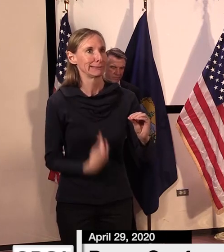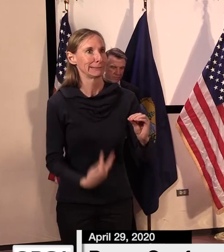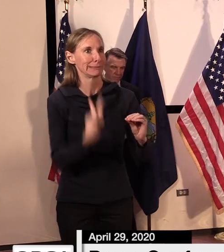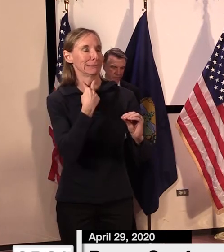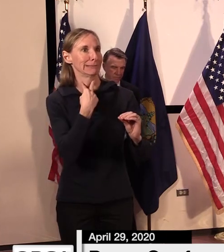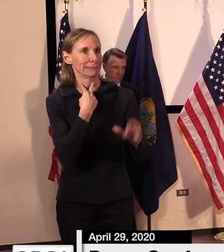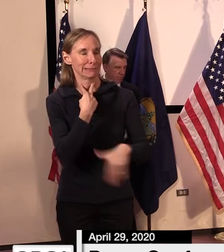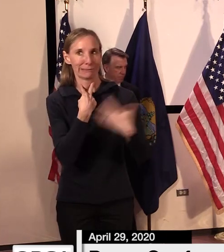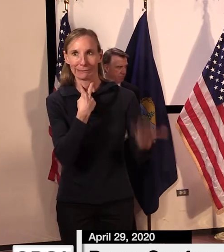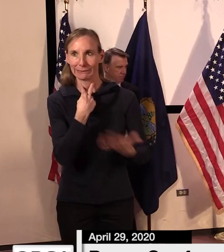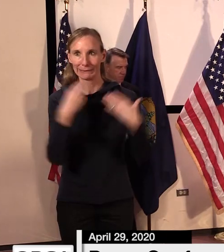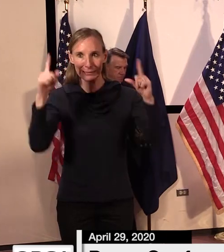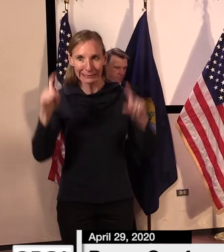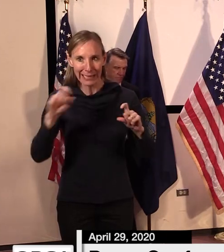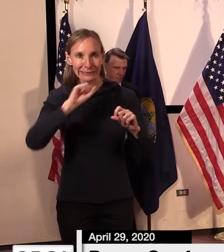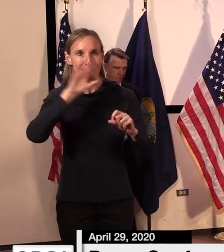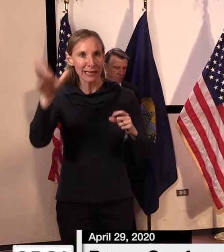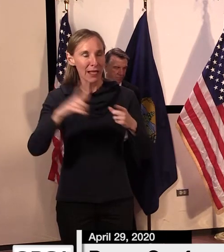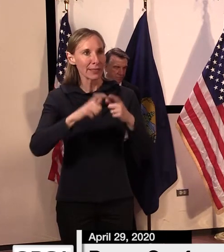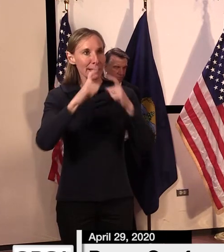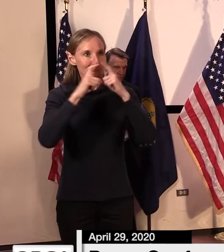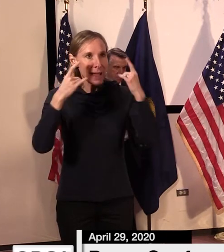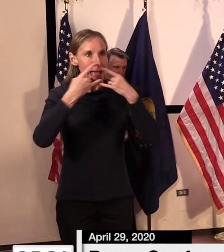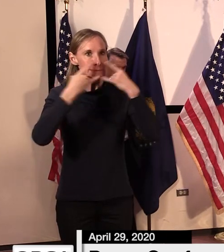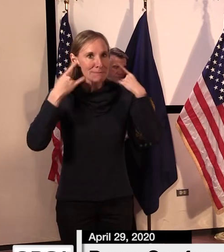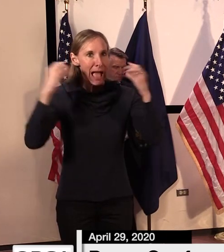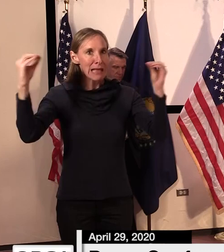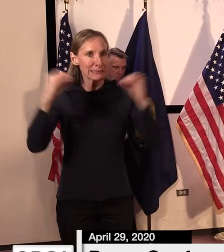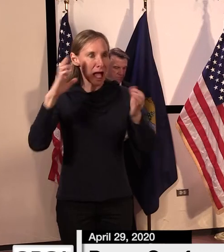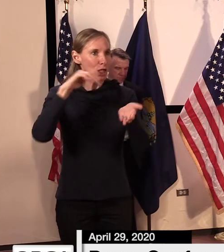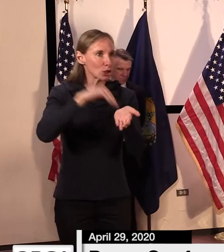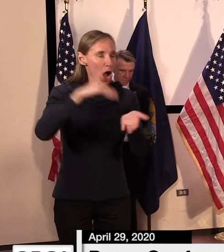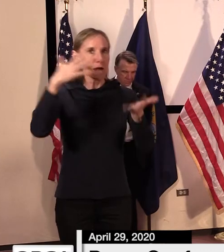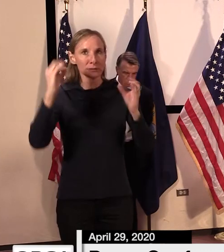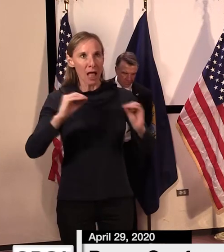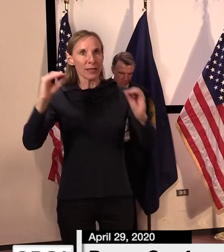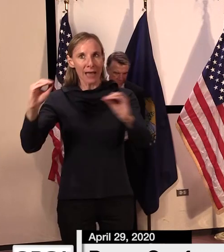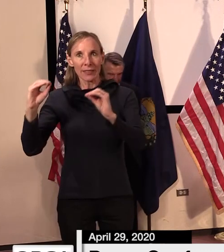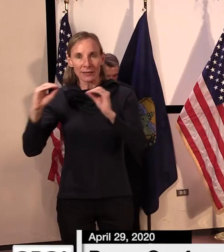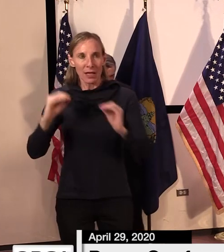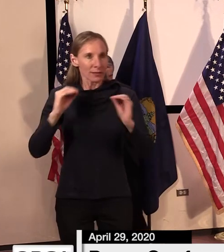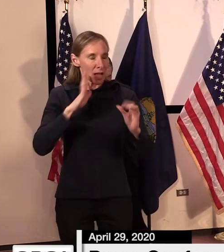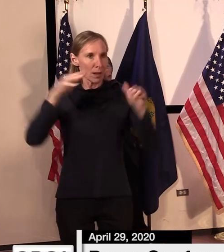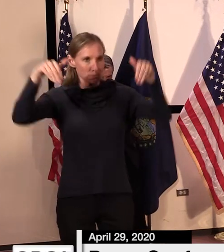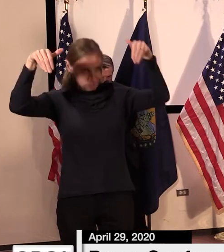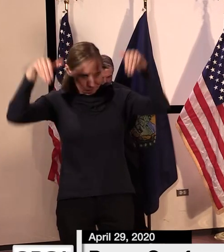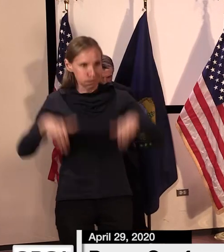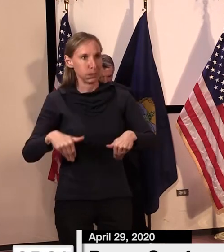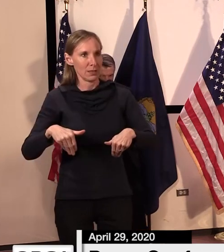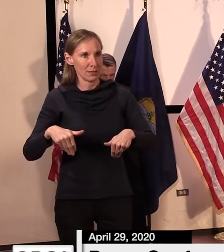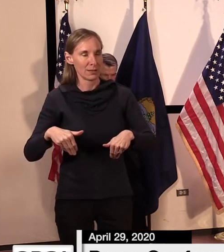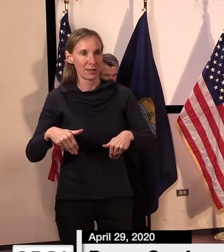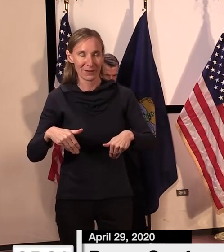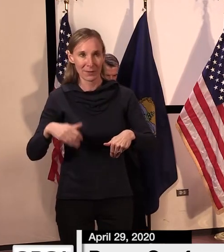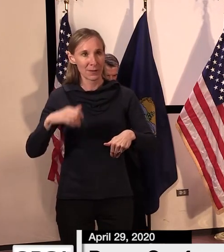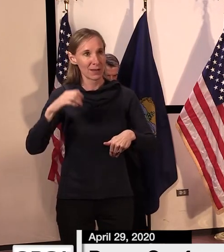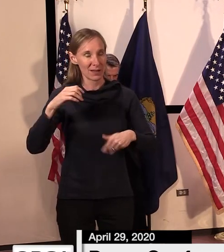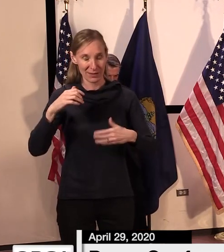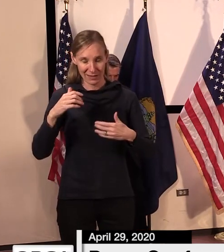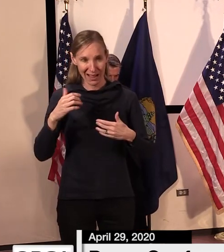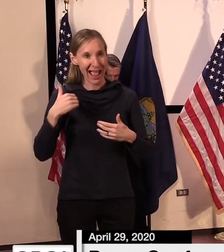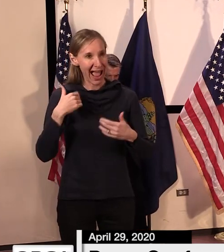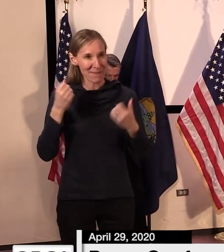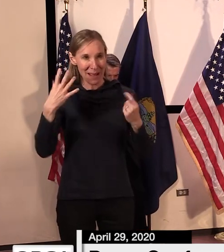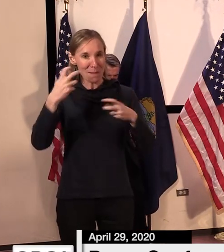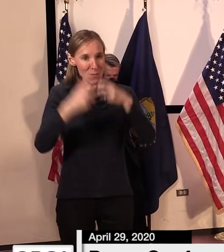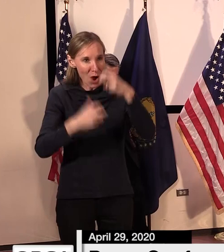pandemic. And I don't have to go through the stories regarding why that was true in terms of the supply issues